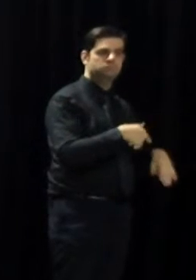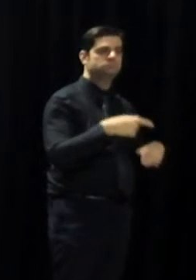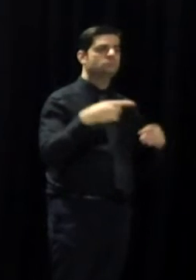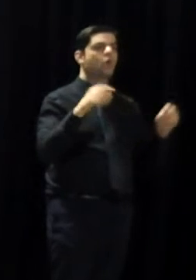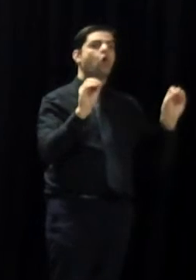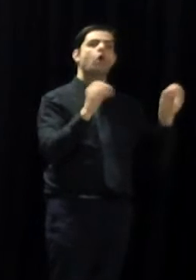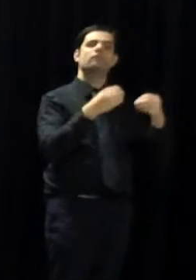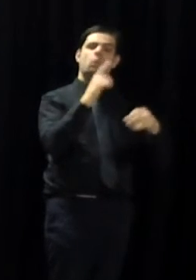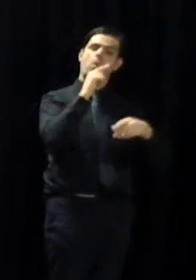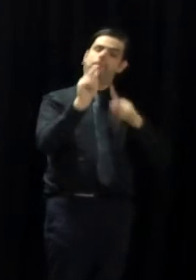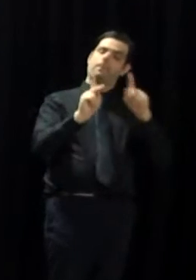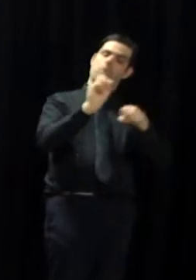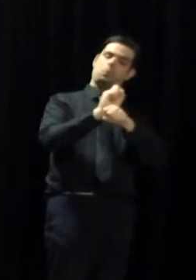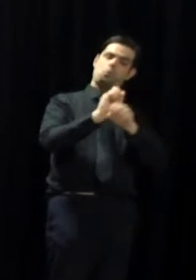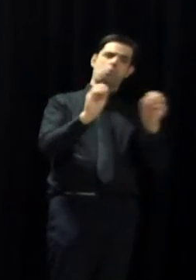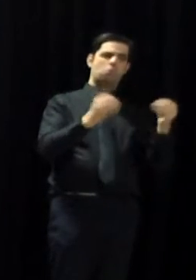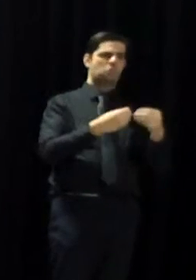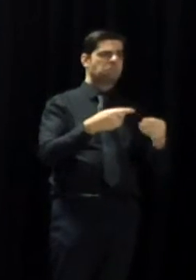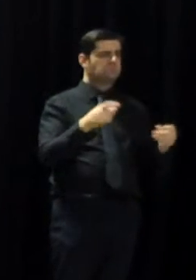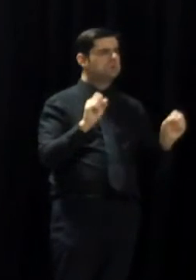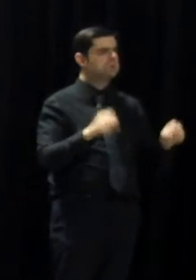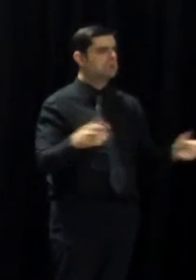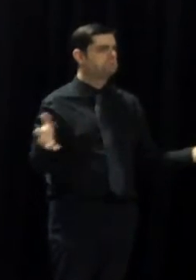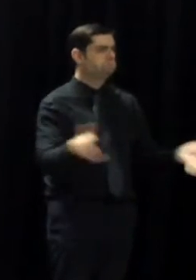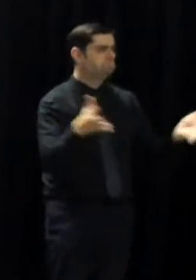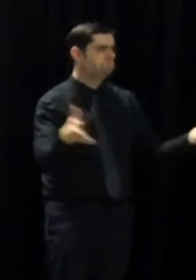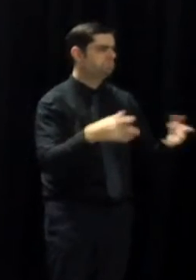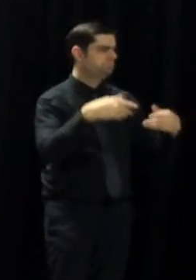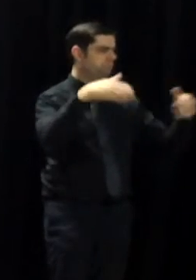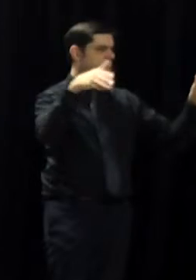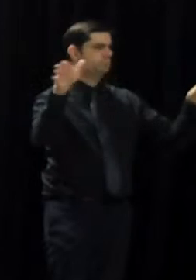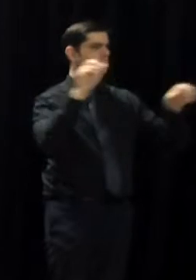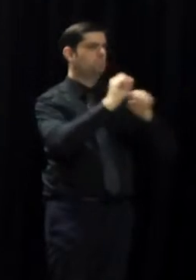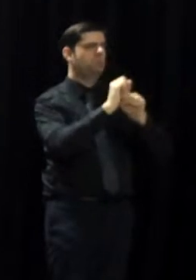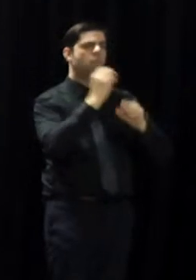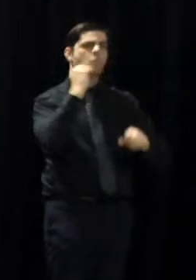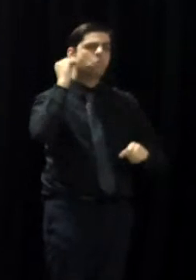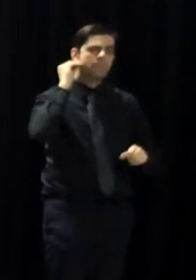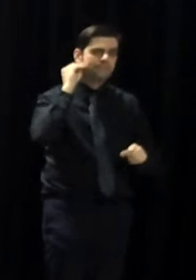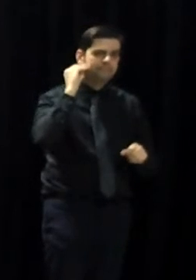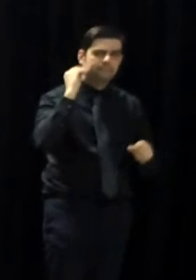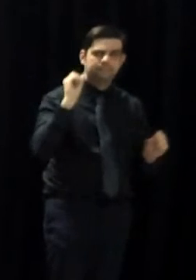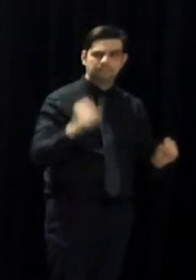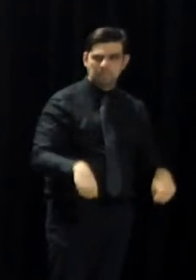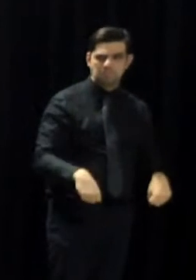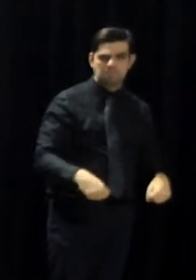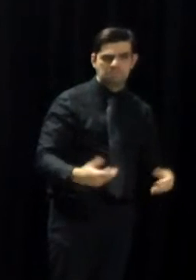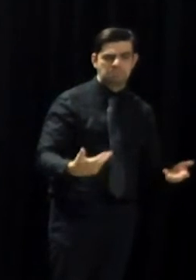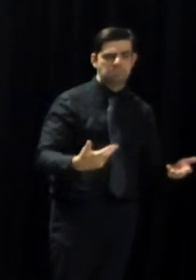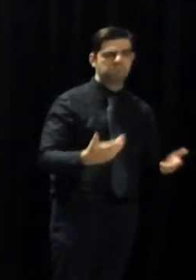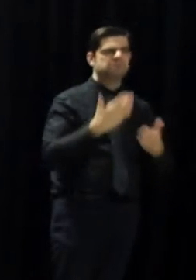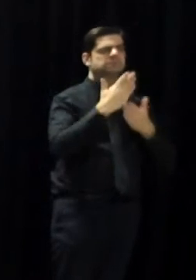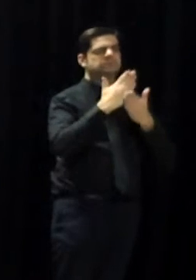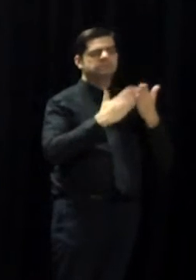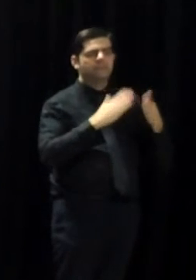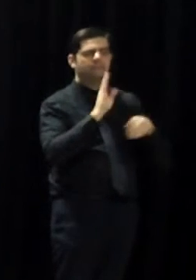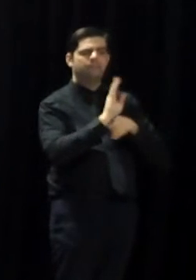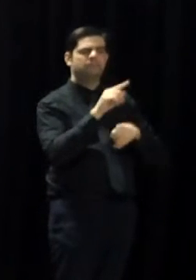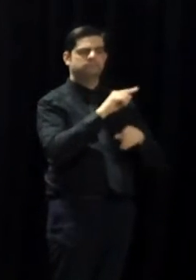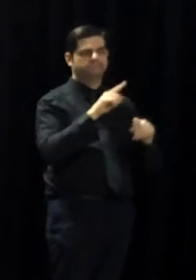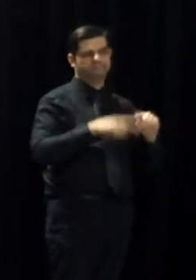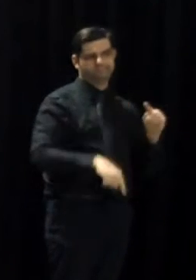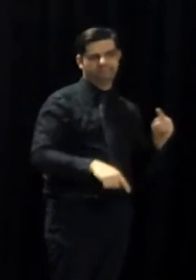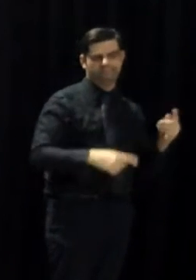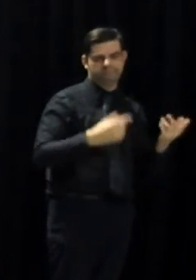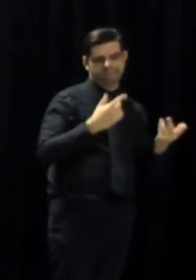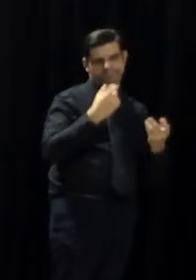letting your workforce work from home next week, you almost start that quarantine